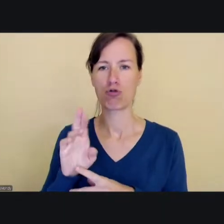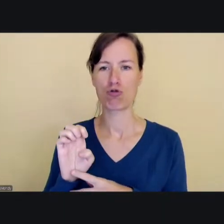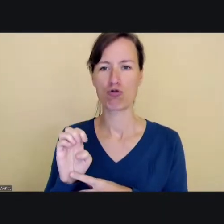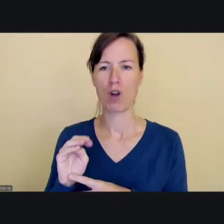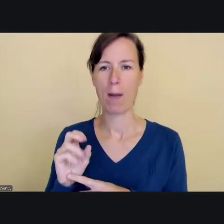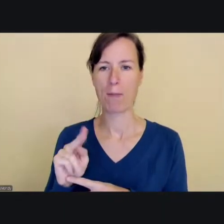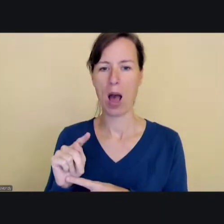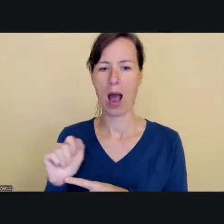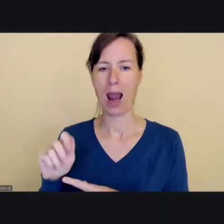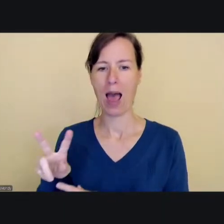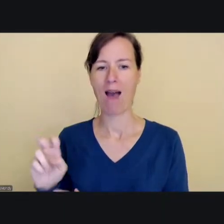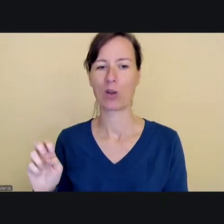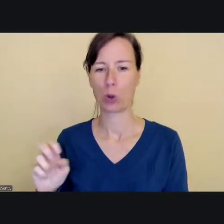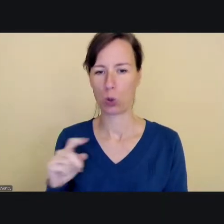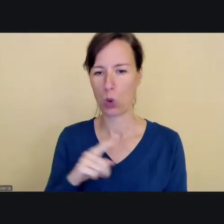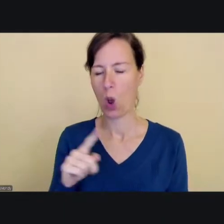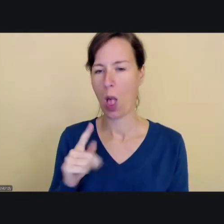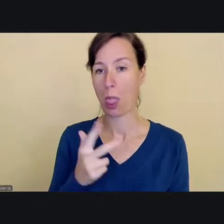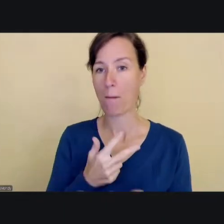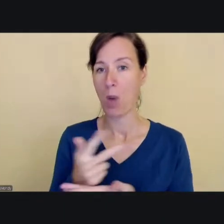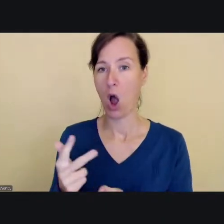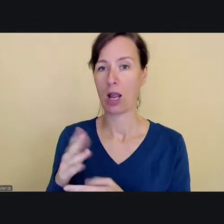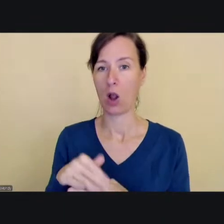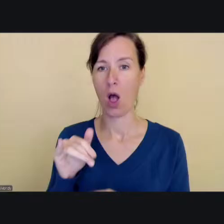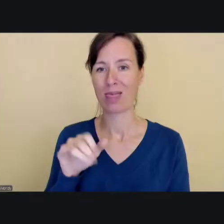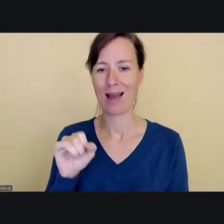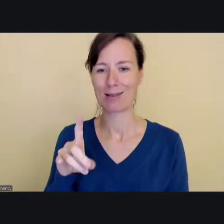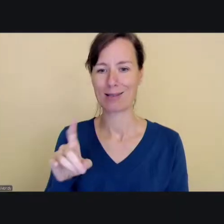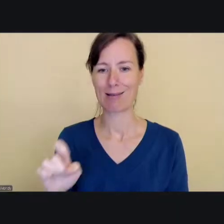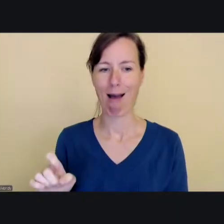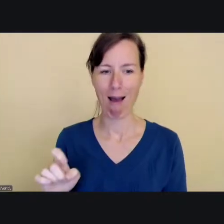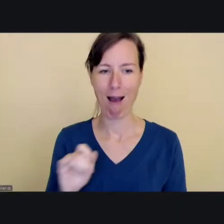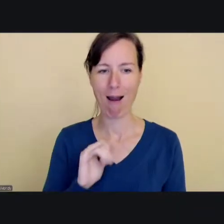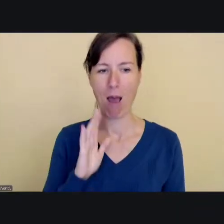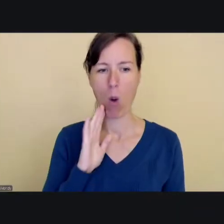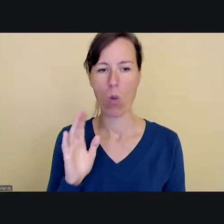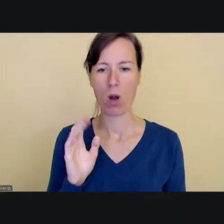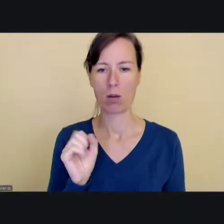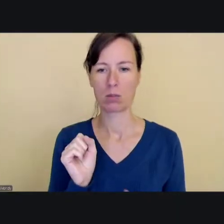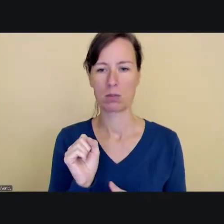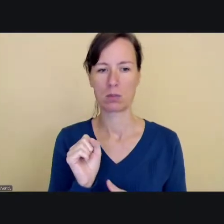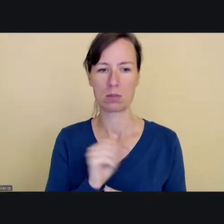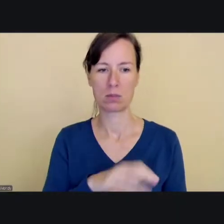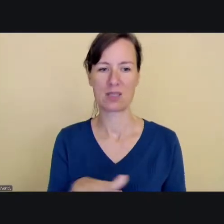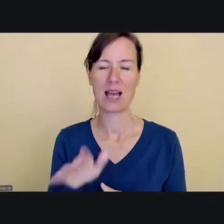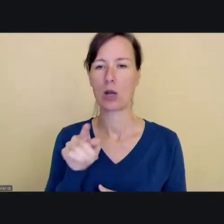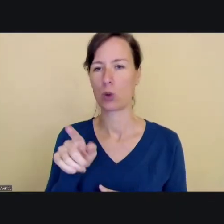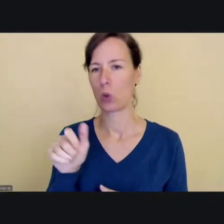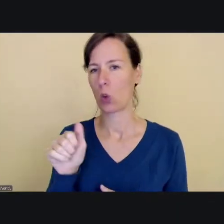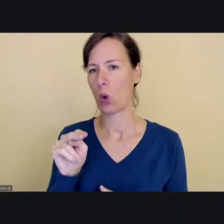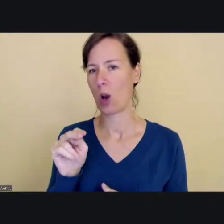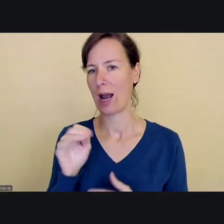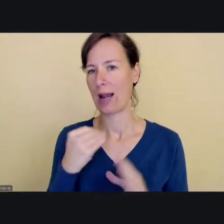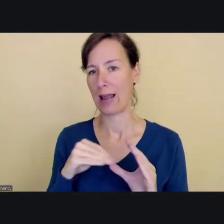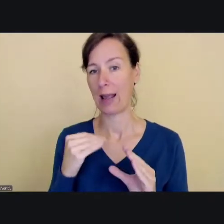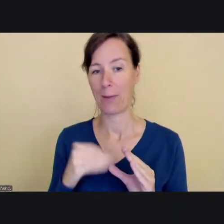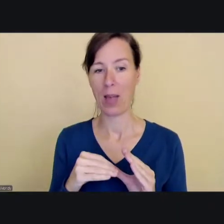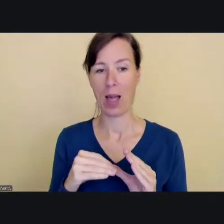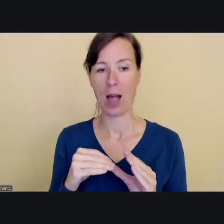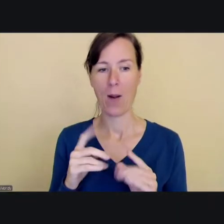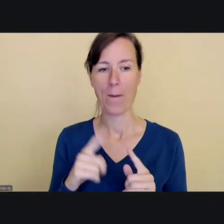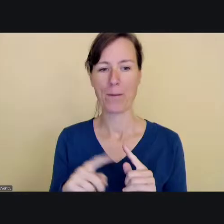side. I'm going to send you the email, but the entire block has concerns on why their block